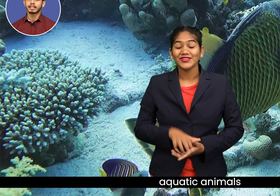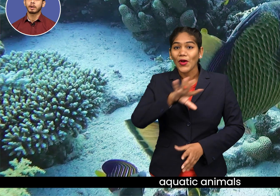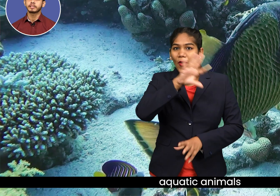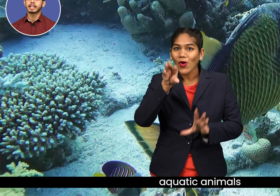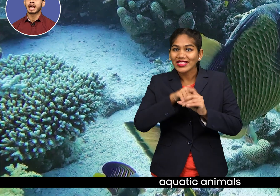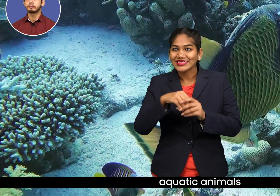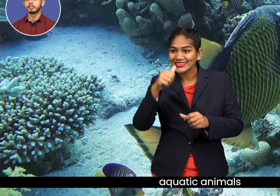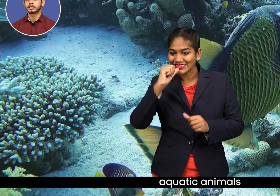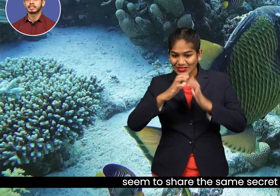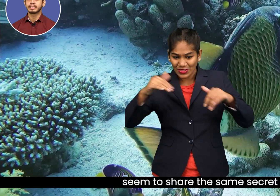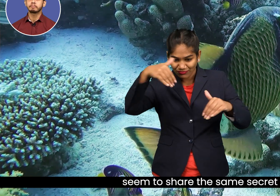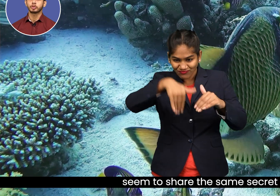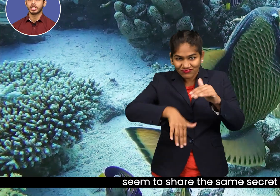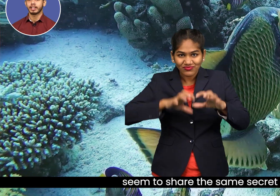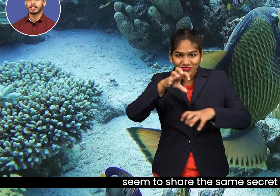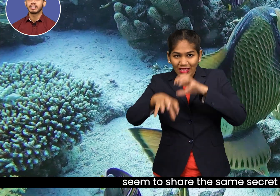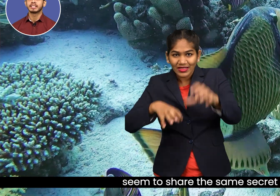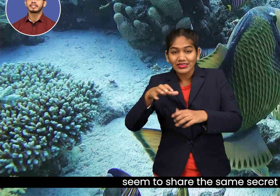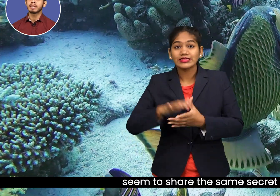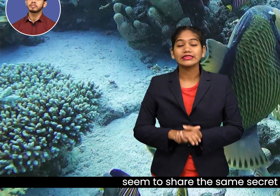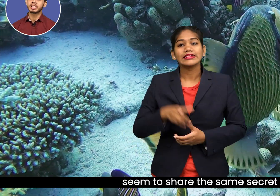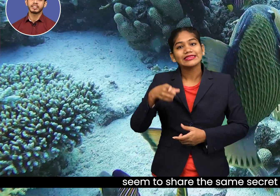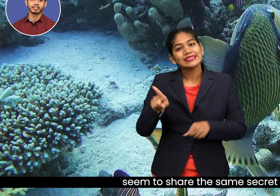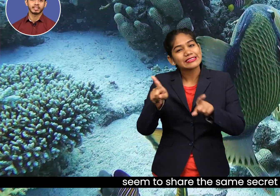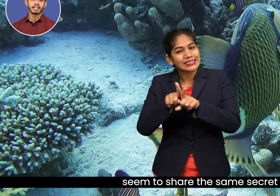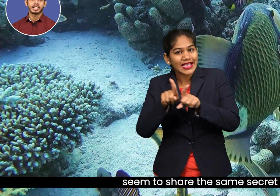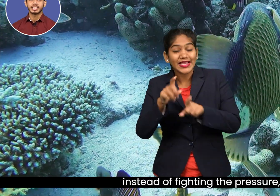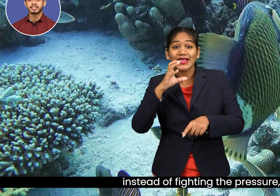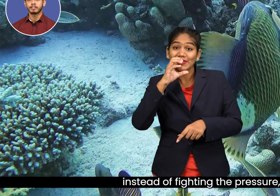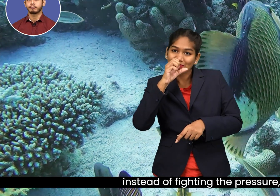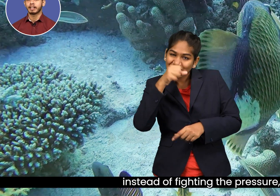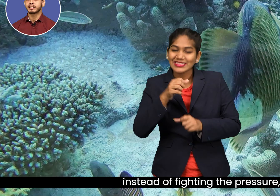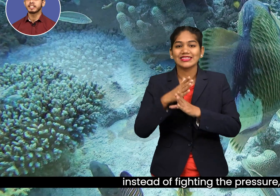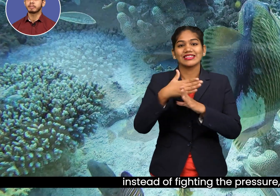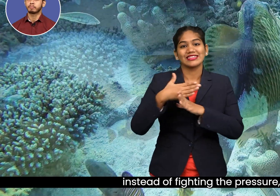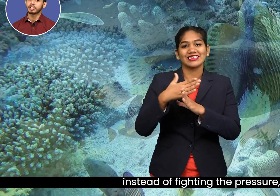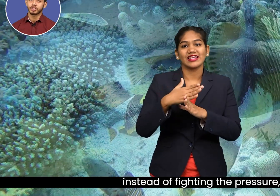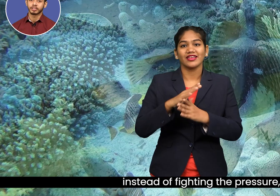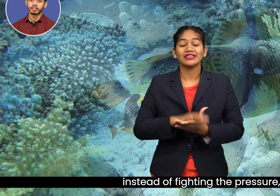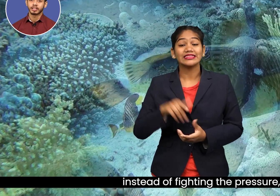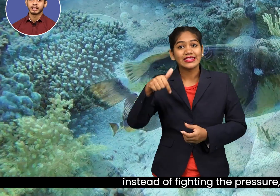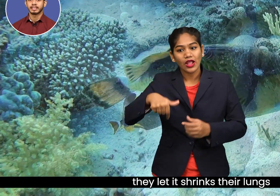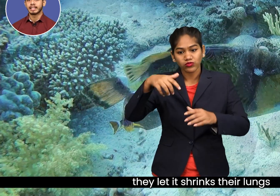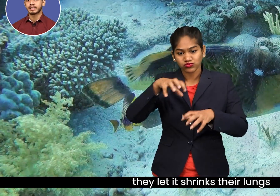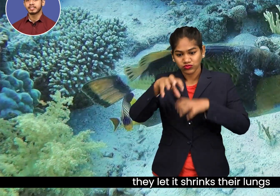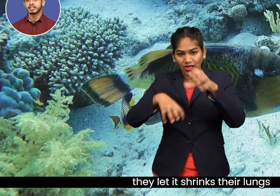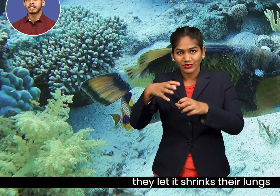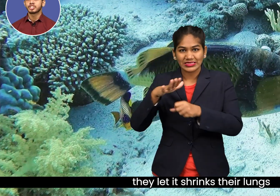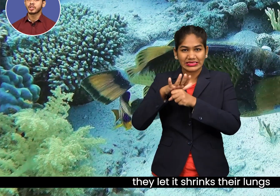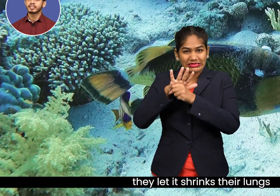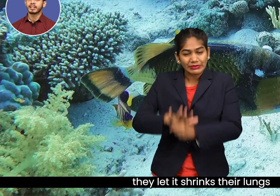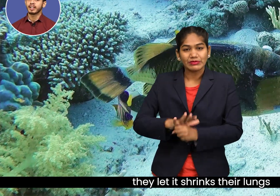All these aquatic animals seem to share the same secret. Instead of fighting the pressure, they let